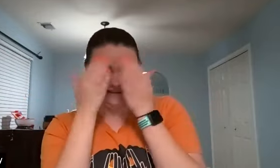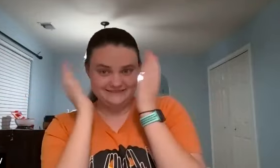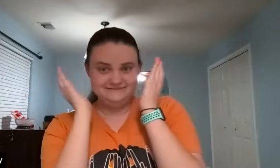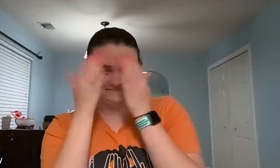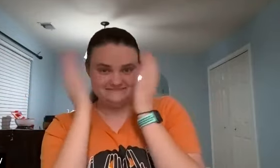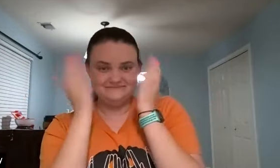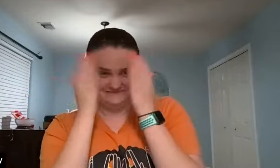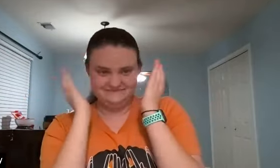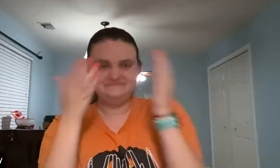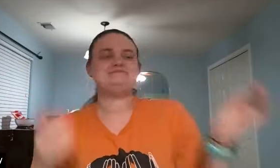Halloween.